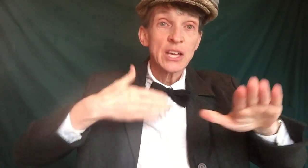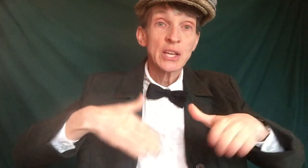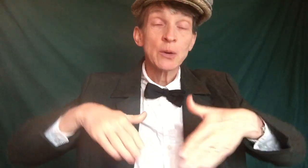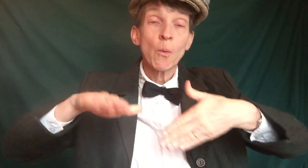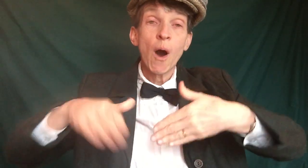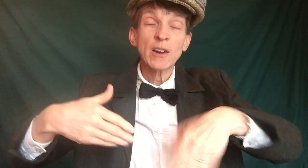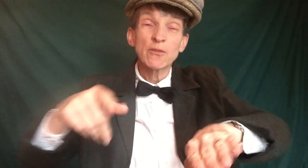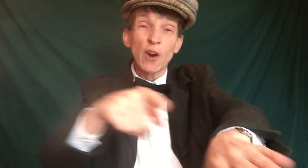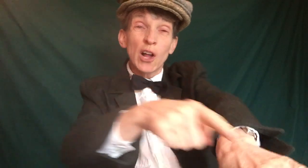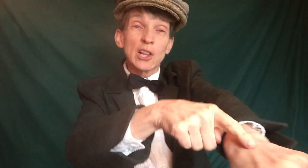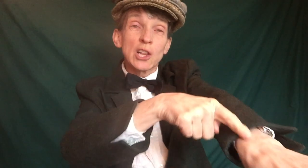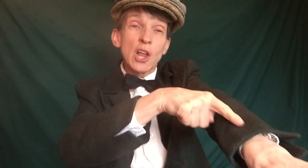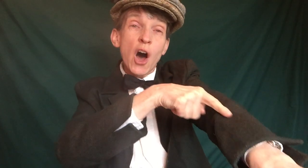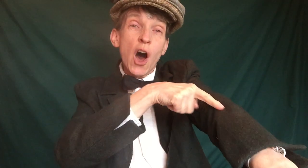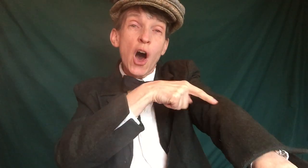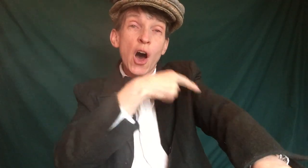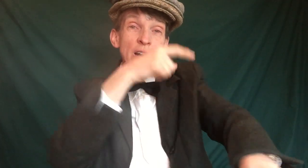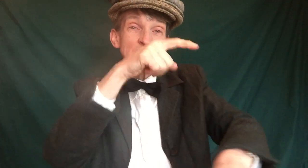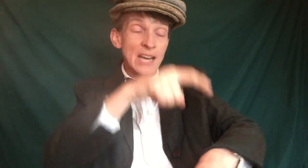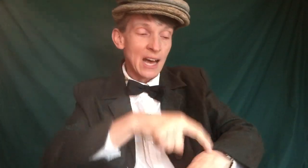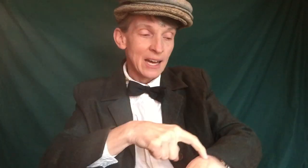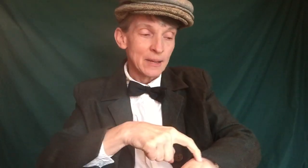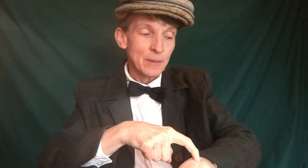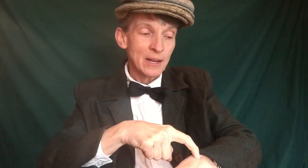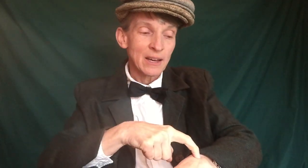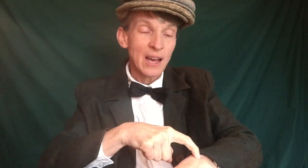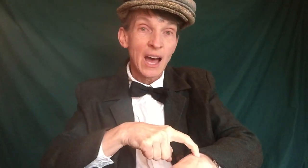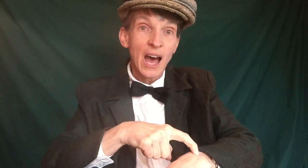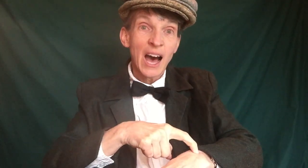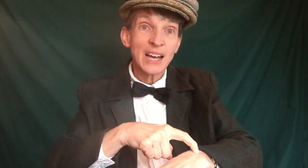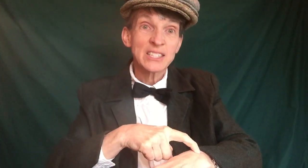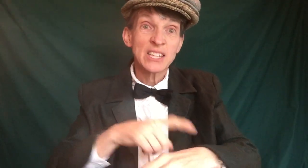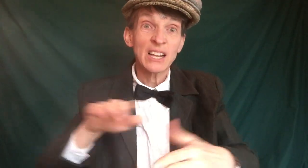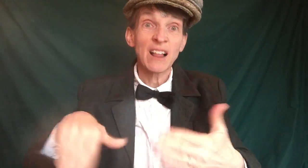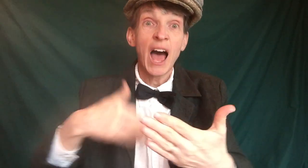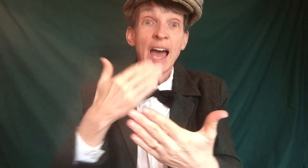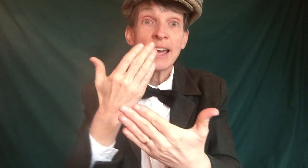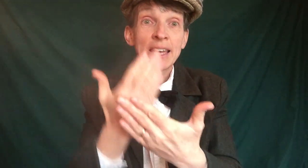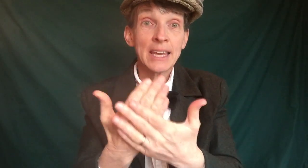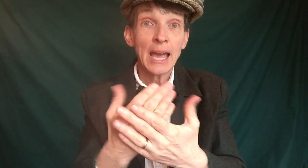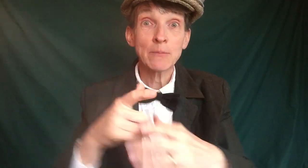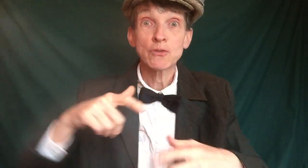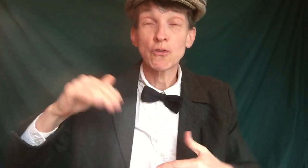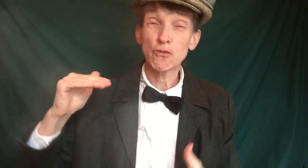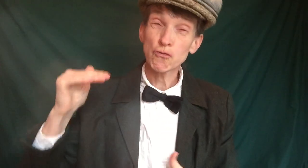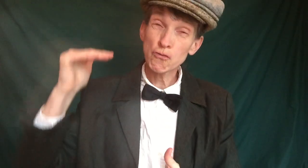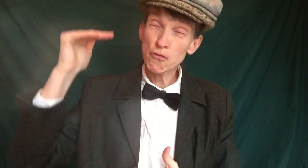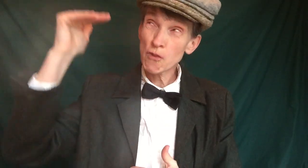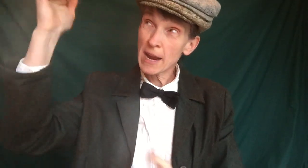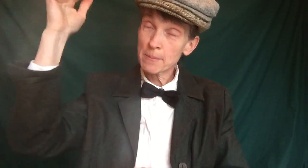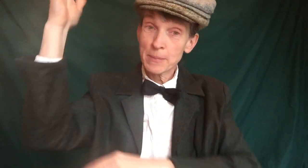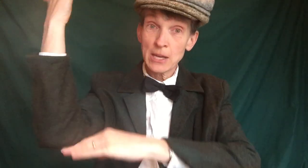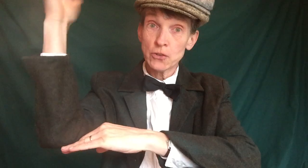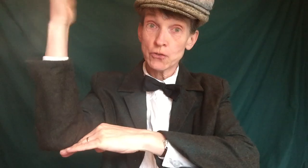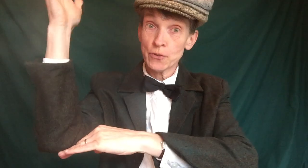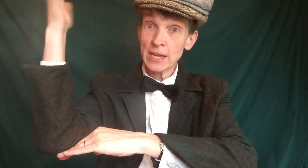He walked for a long time until he came to a great big tree.